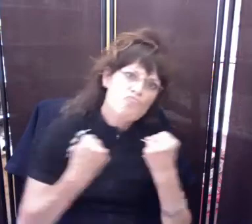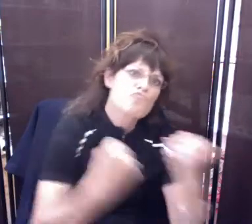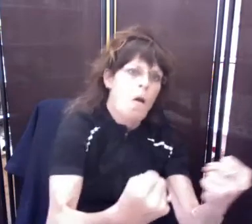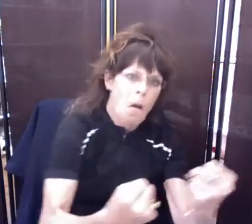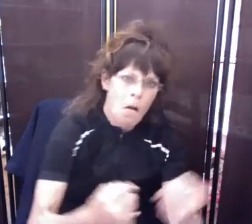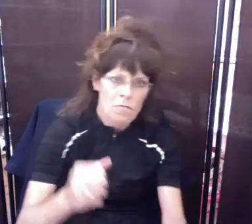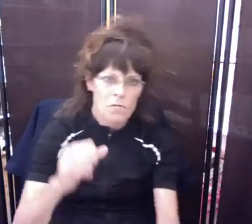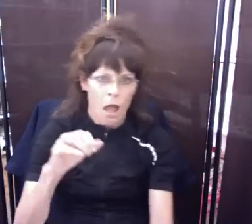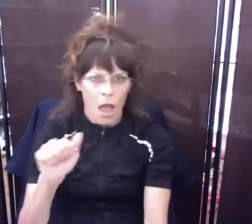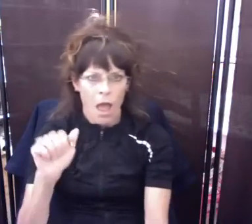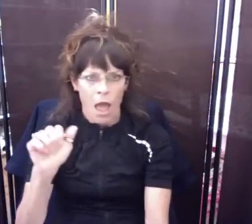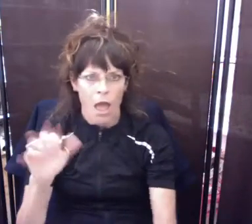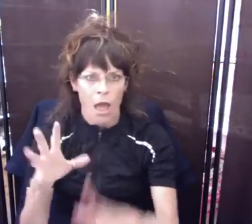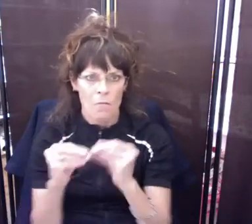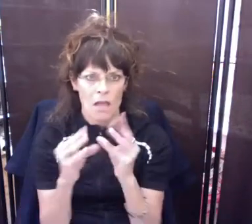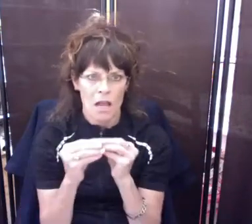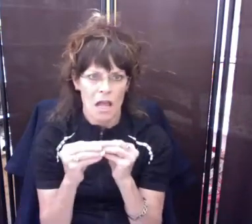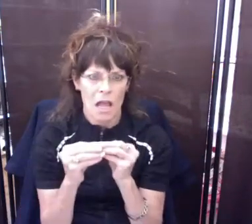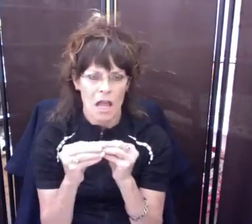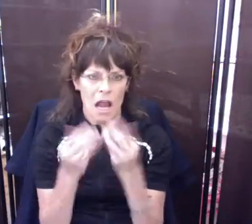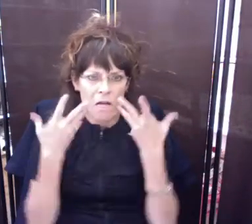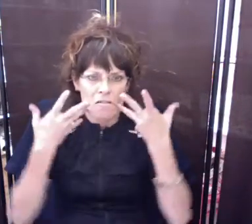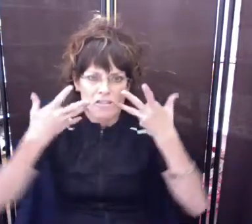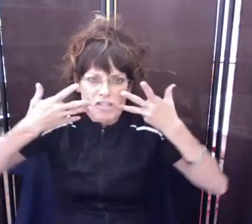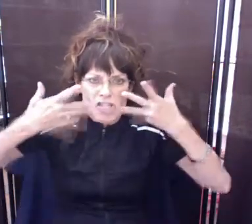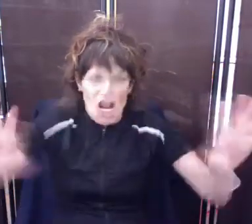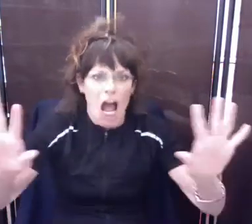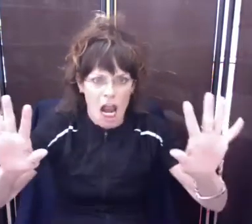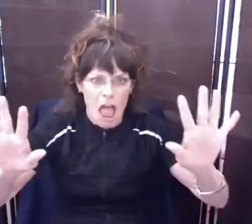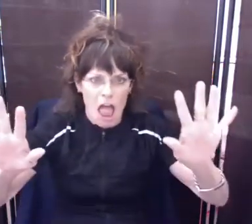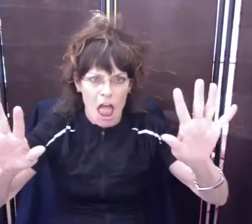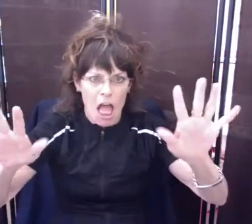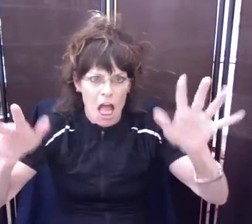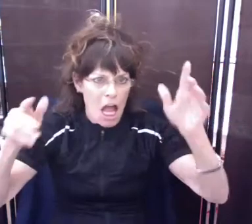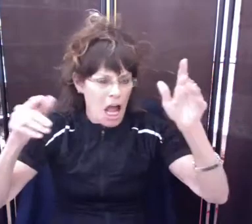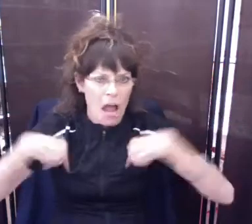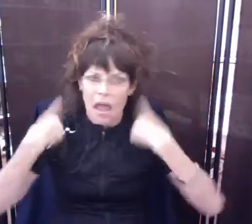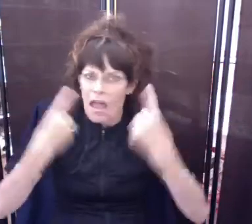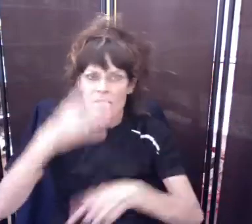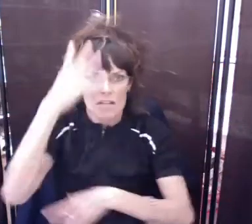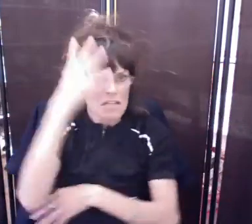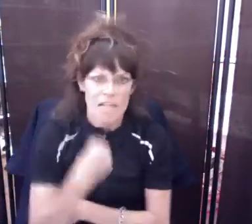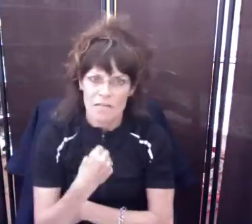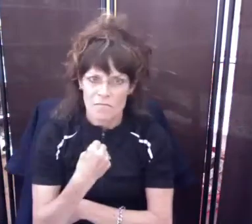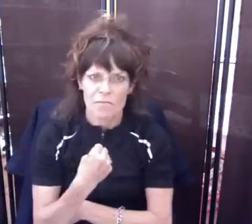I was shot. I hadn't slept, but something was pulling me back. Like